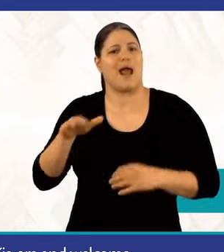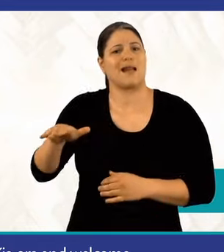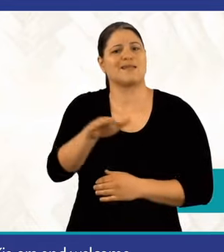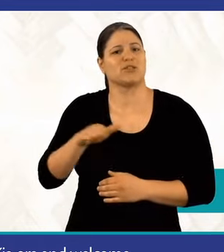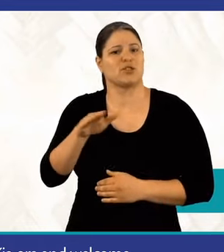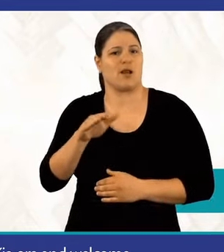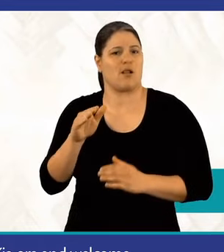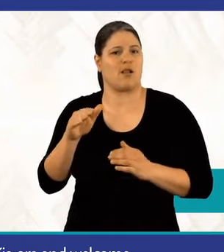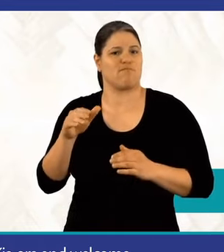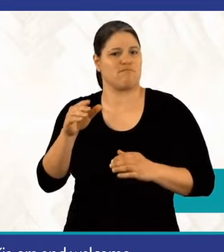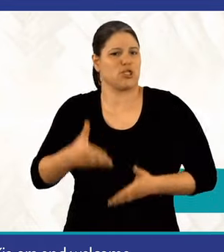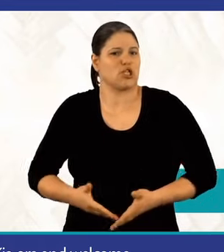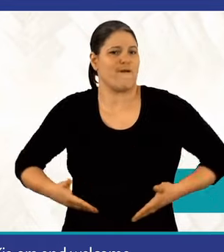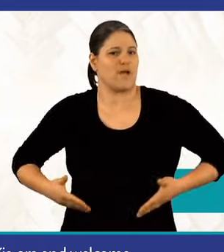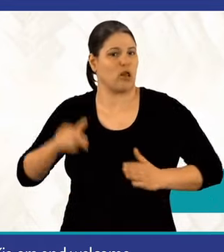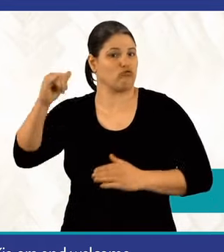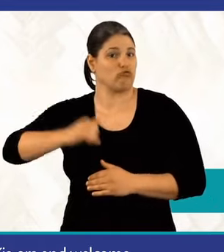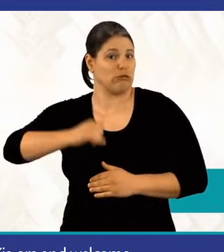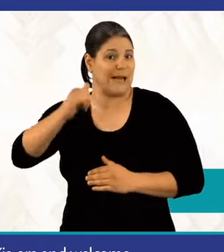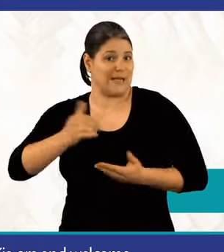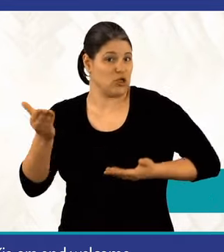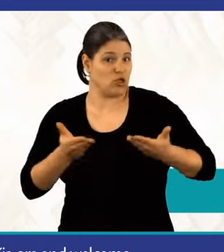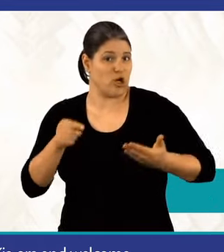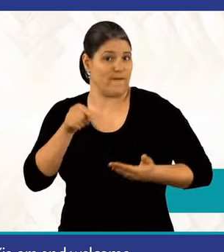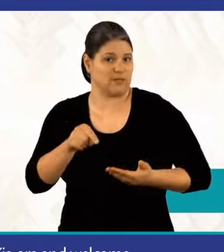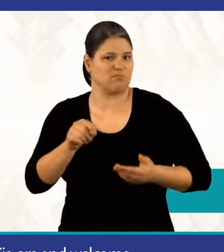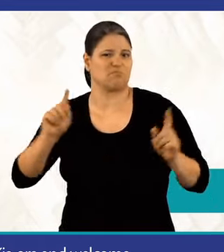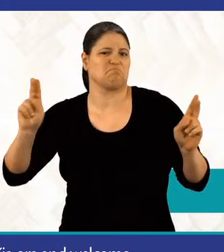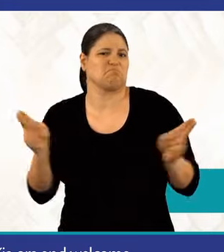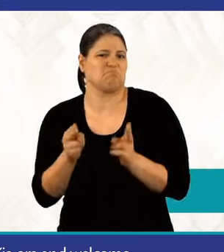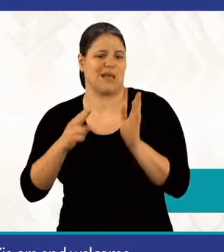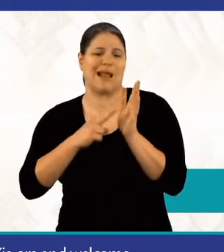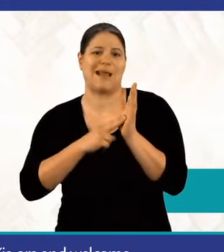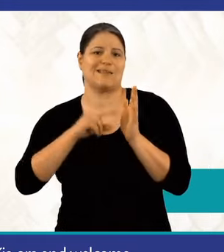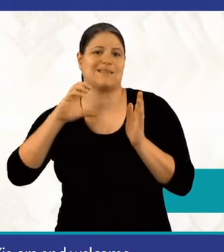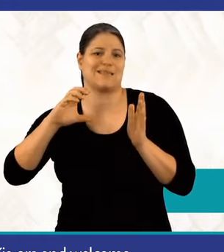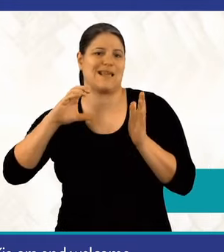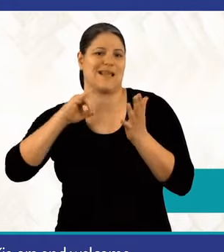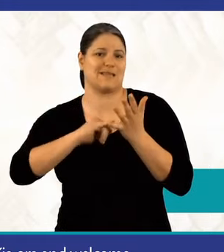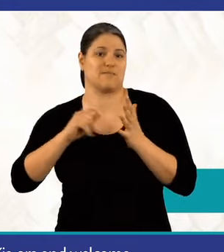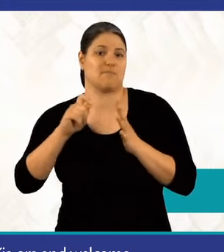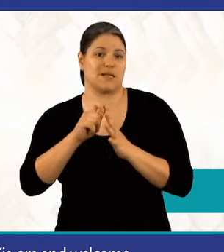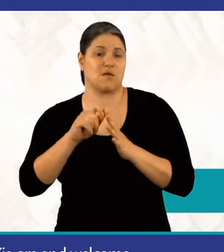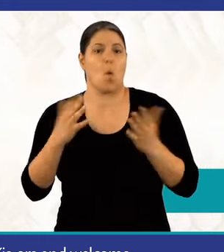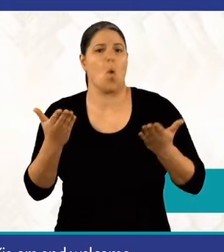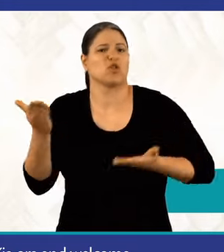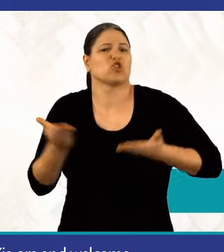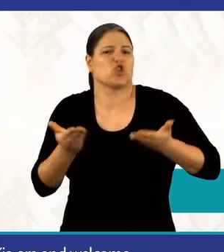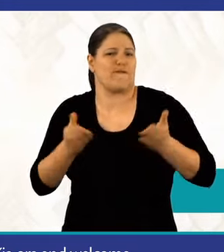Being part of the National Cervical Screening Program and having cervical smear tests every 3 years can prevent cervical